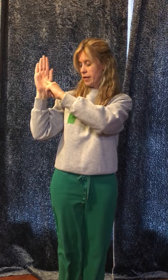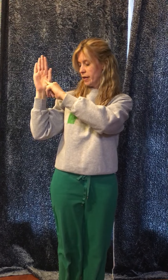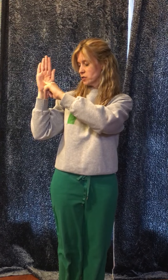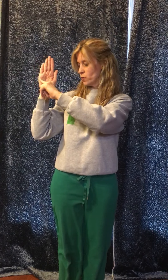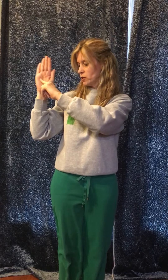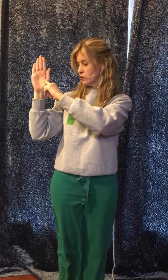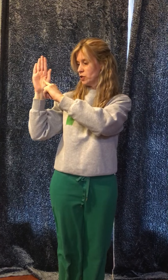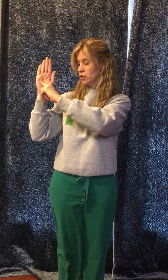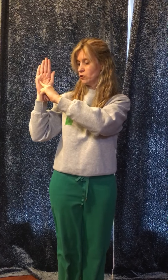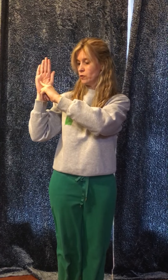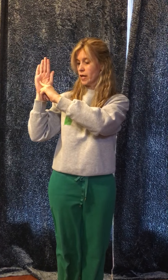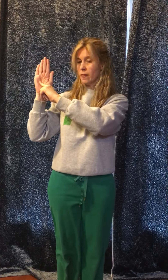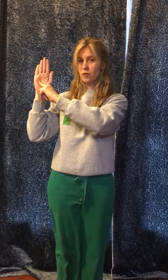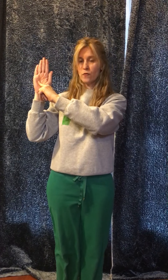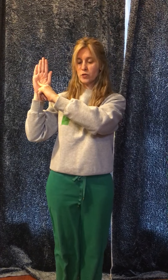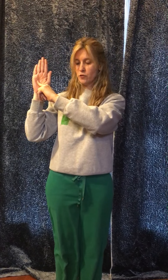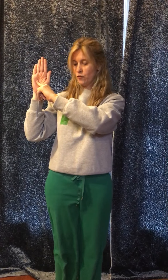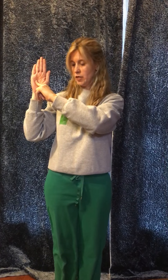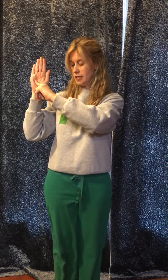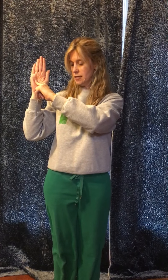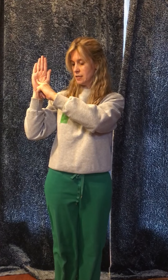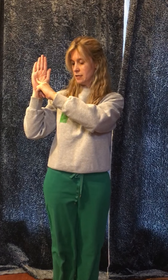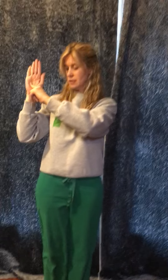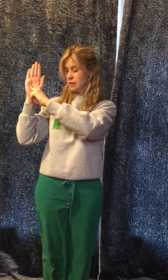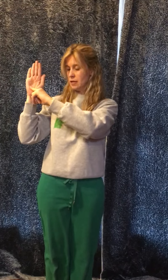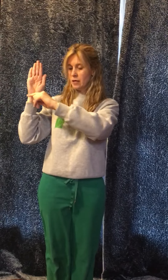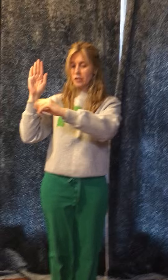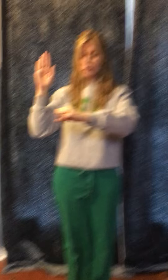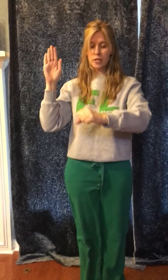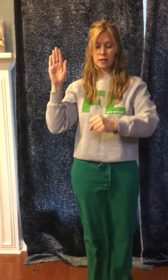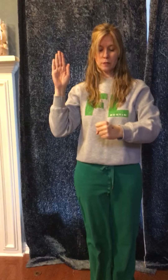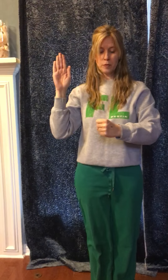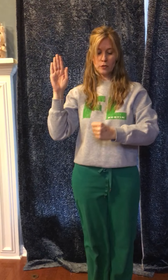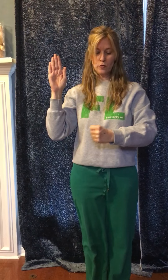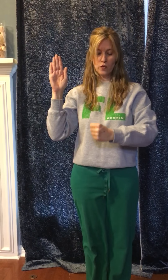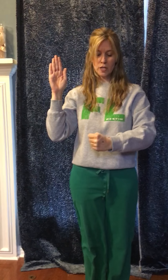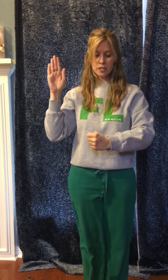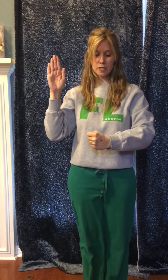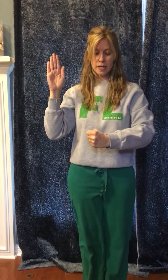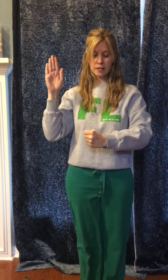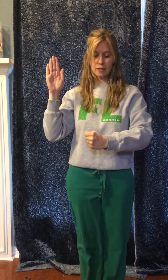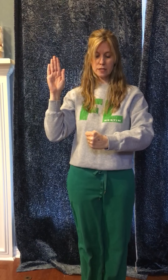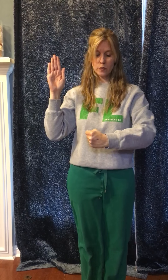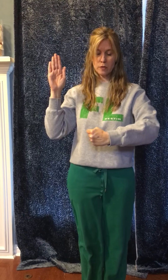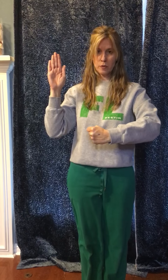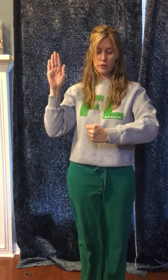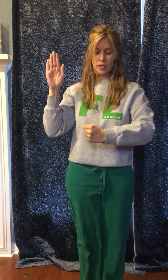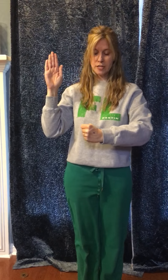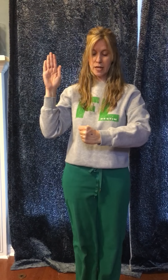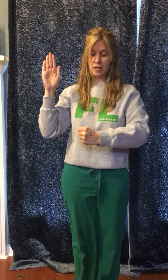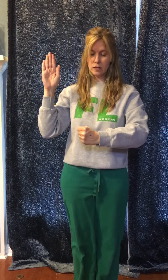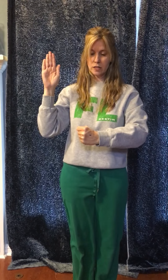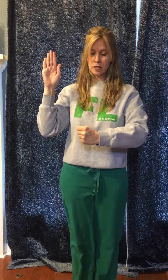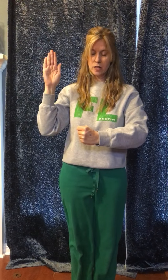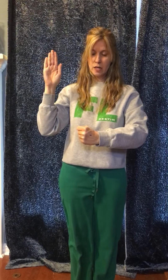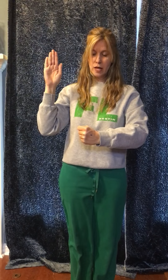Has rendered you. And then for defeated, you take the blue fist like this with the blue facing out,